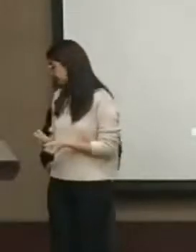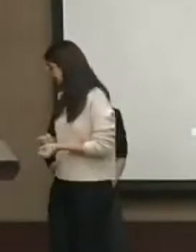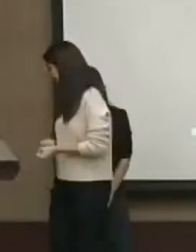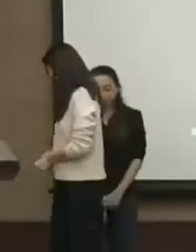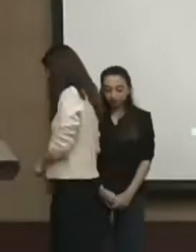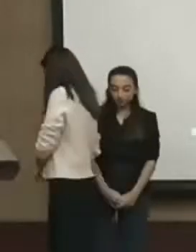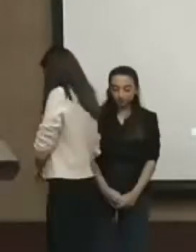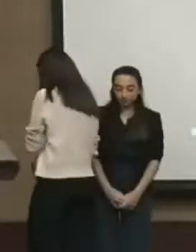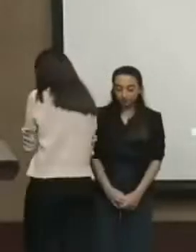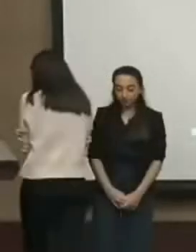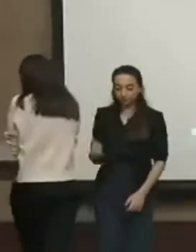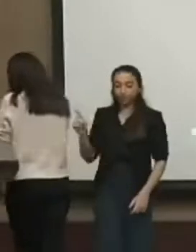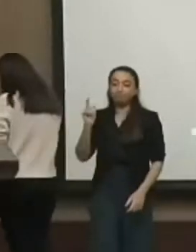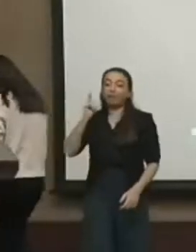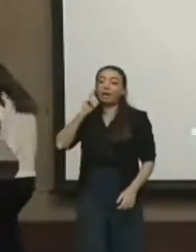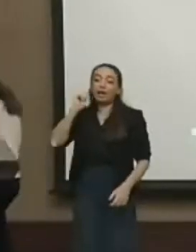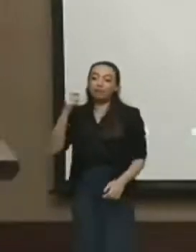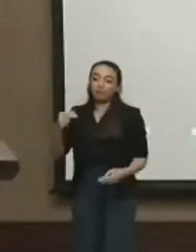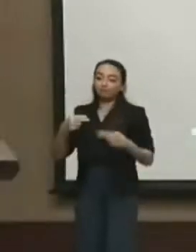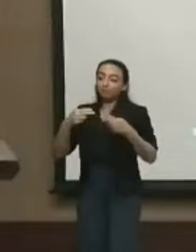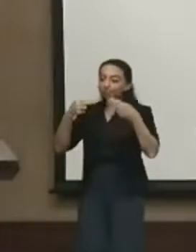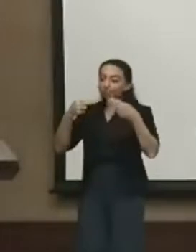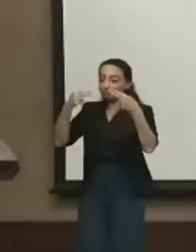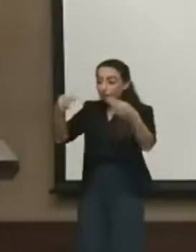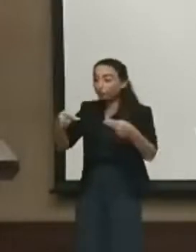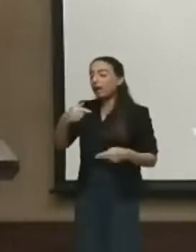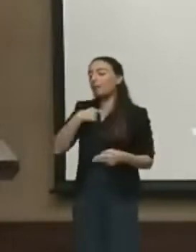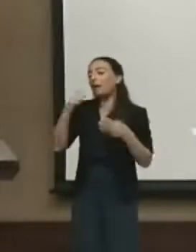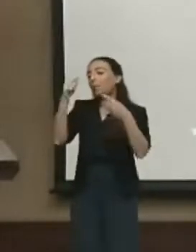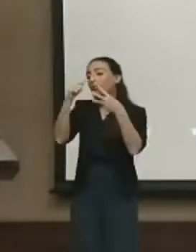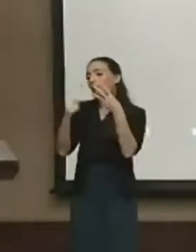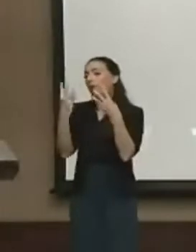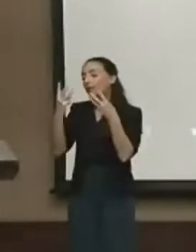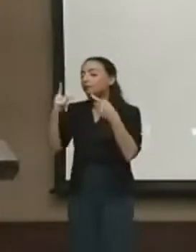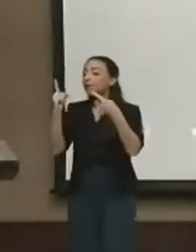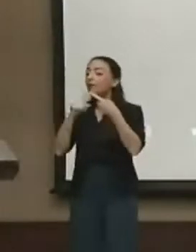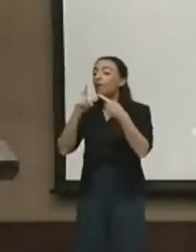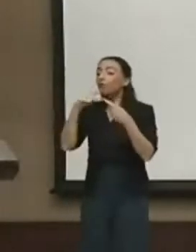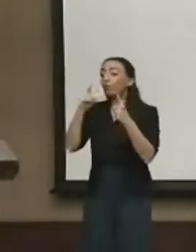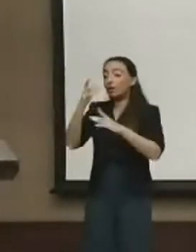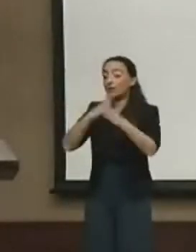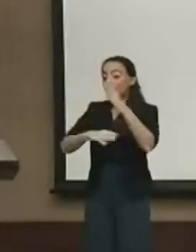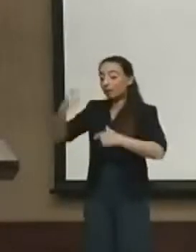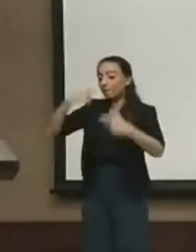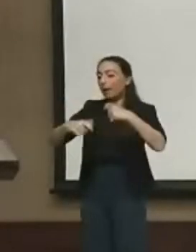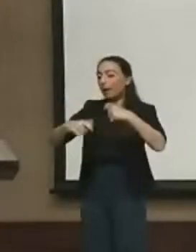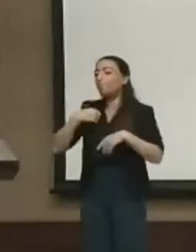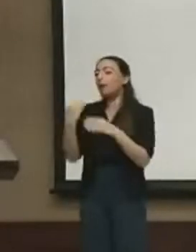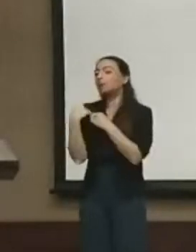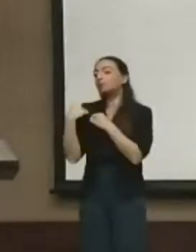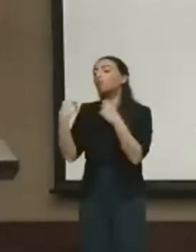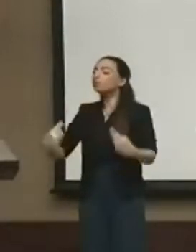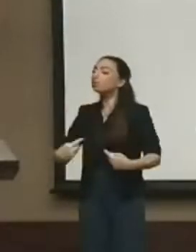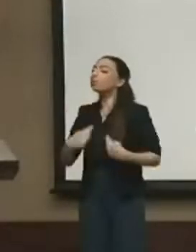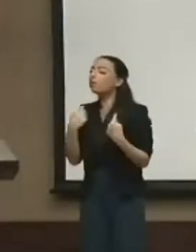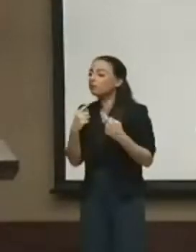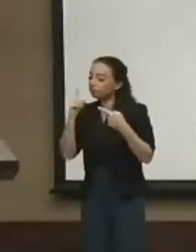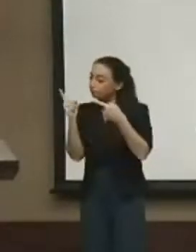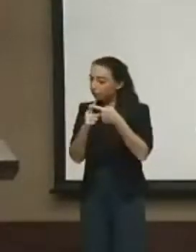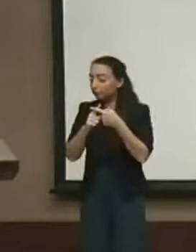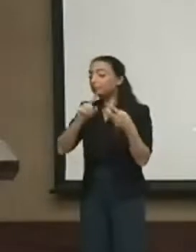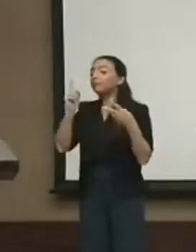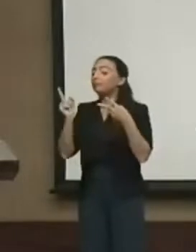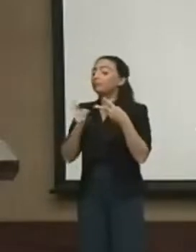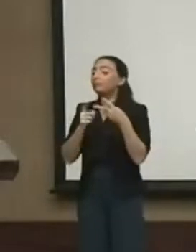said. One is that people with disability need to take responsibility, be accountable to themselves, and that's one.